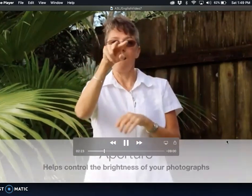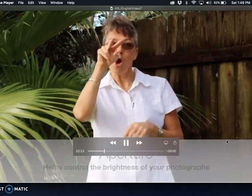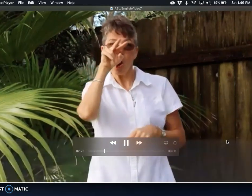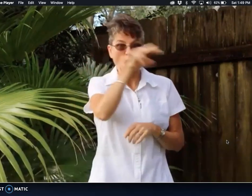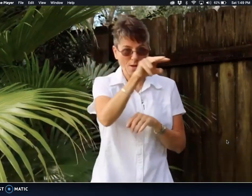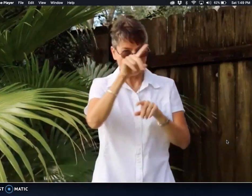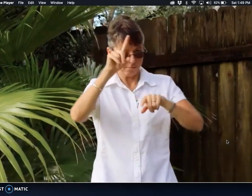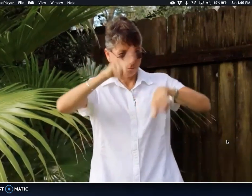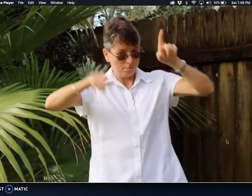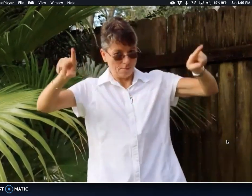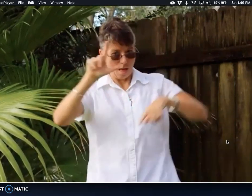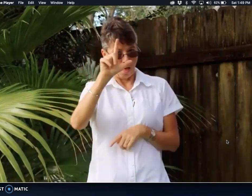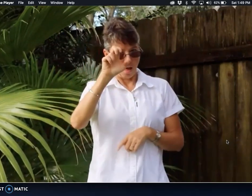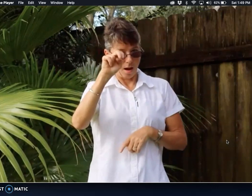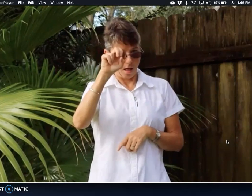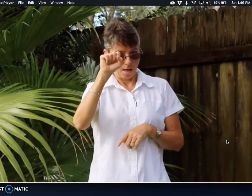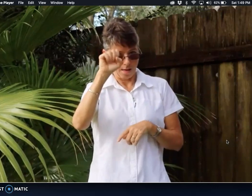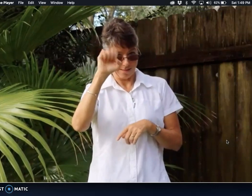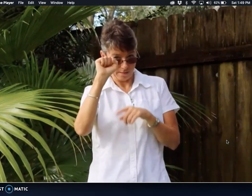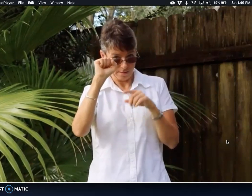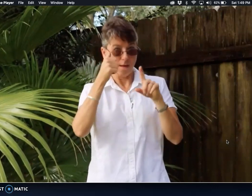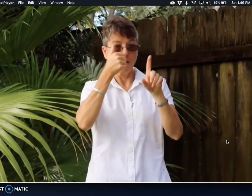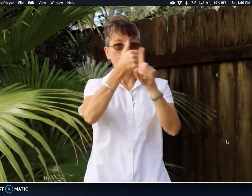an aperture changes the size of the lens.